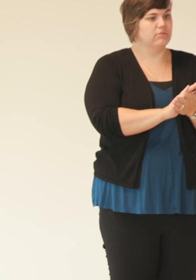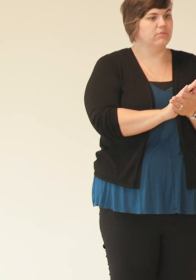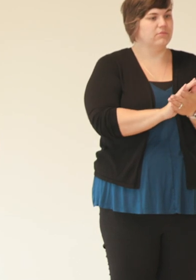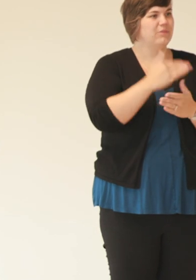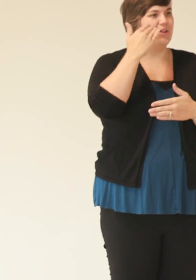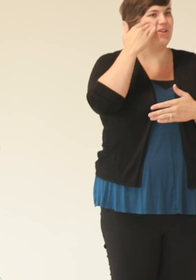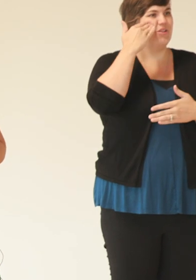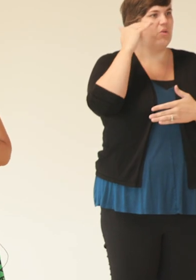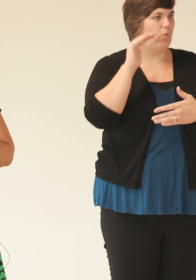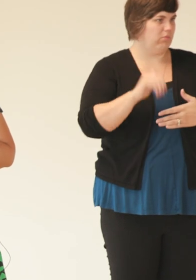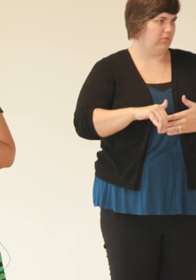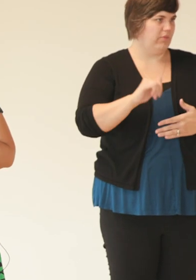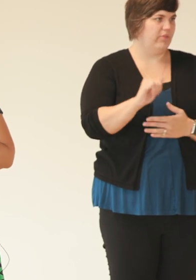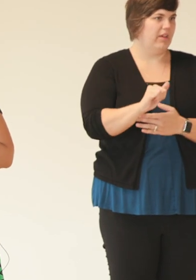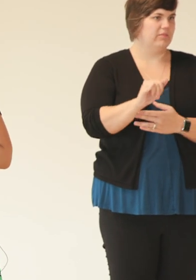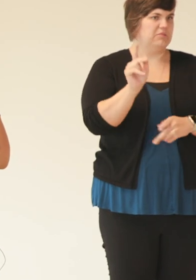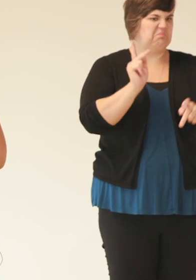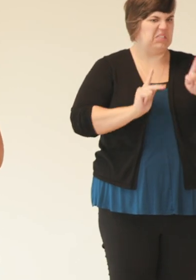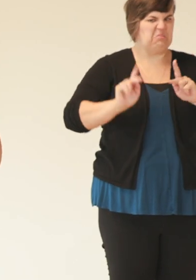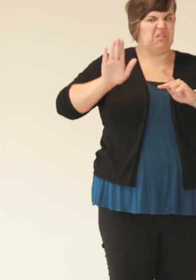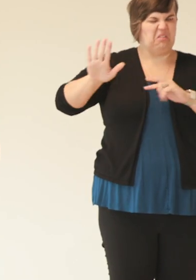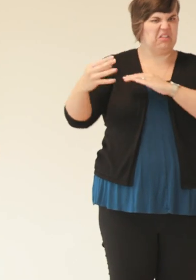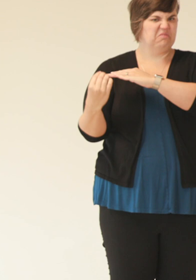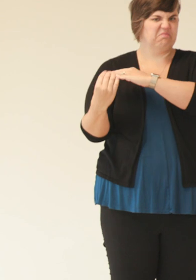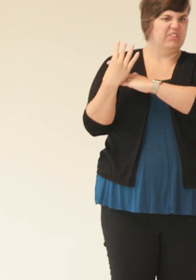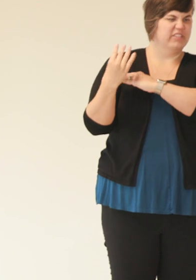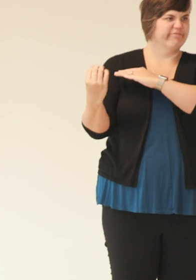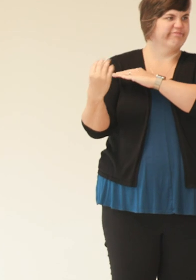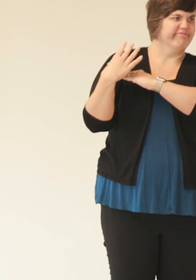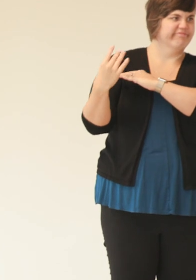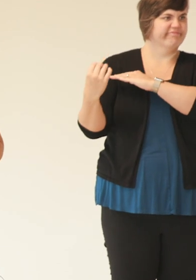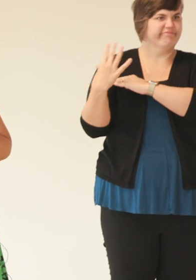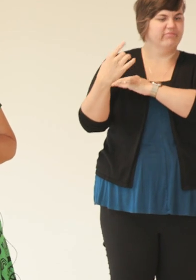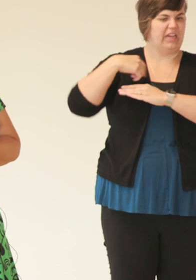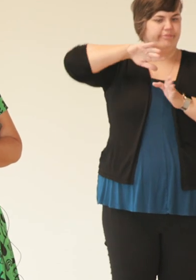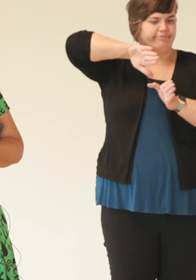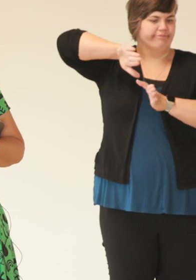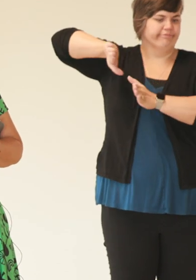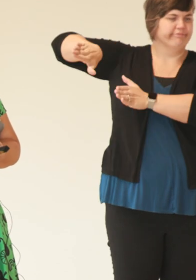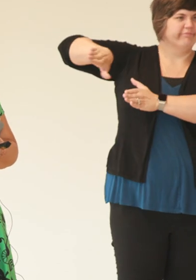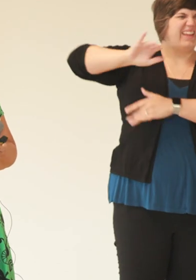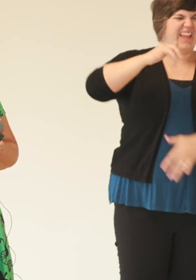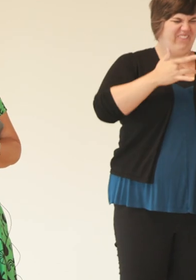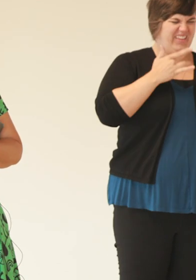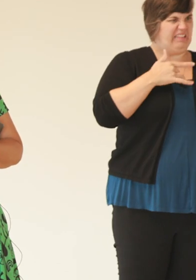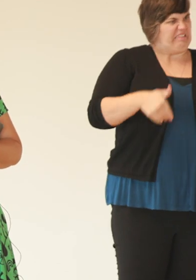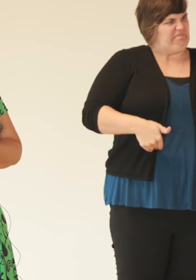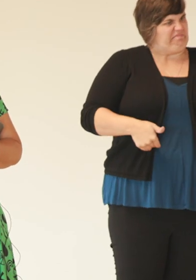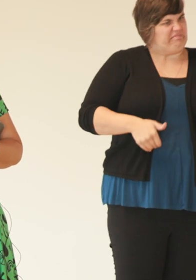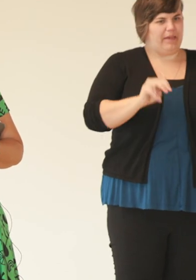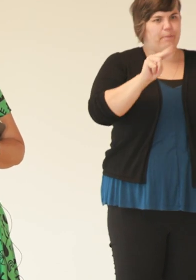stop listening to everybody else and what everything is telling me that I need to do, that I should do, and I start listening to the